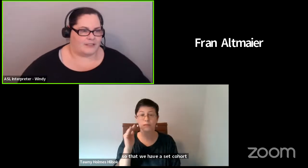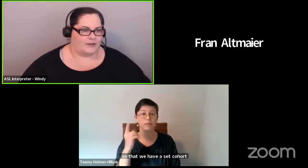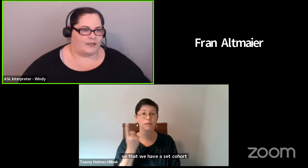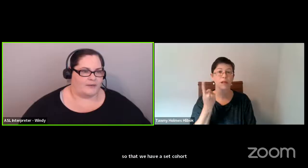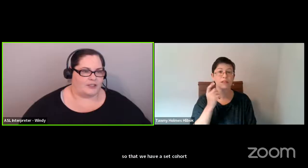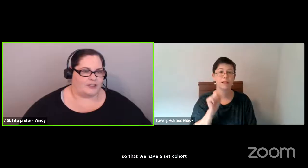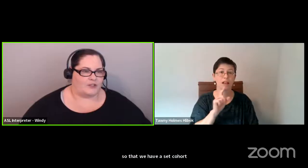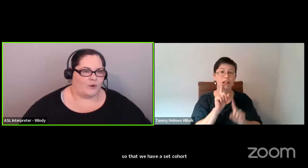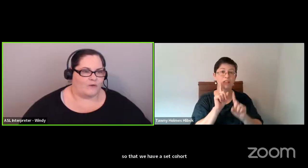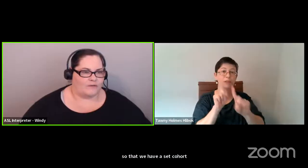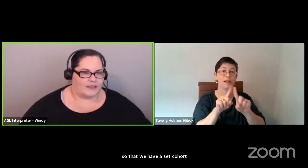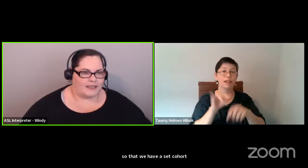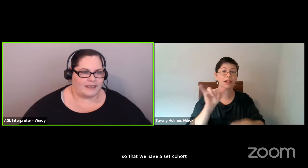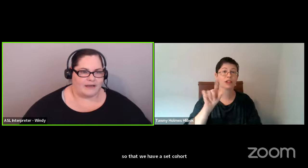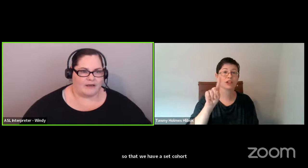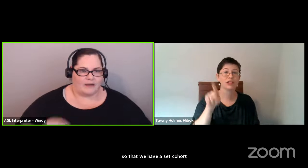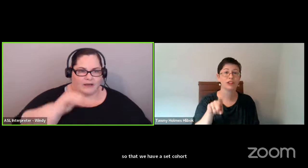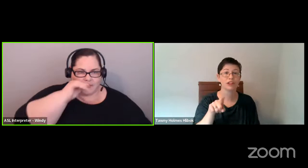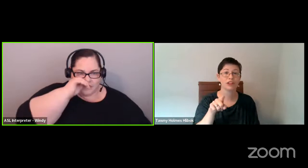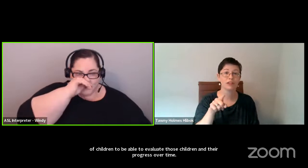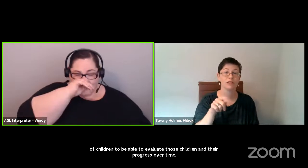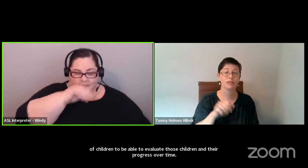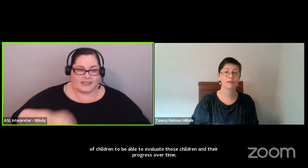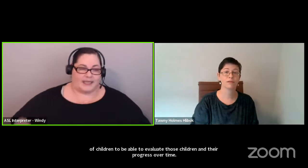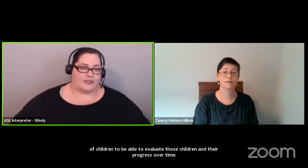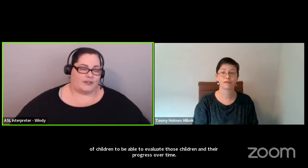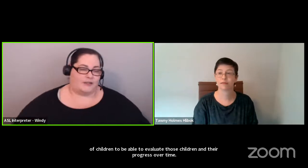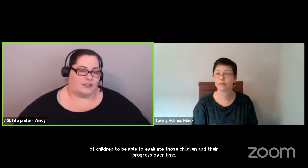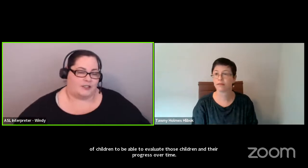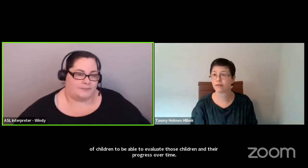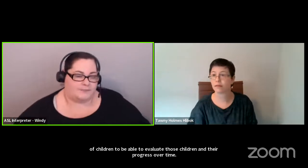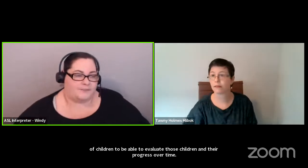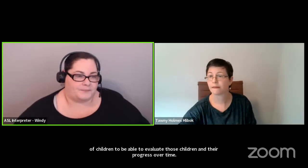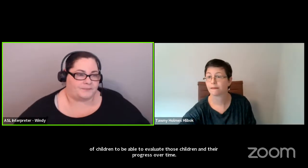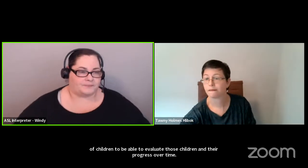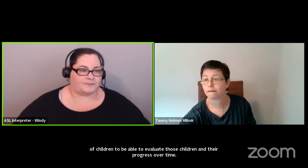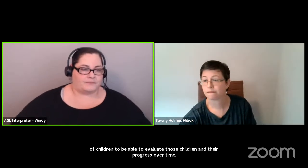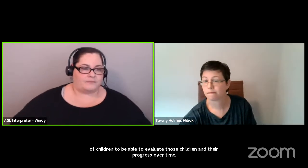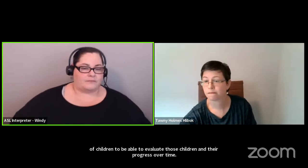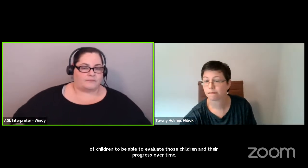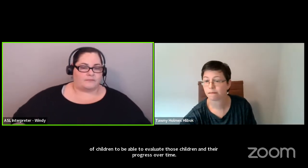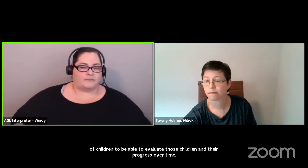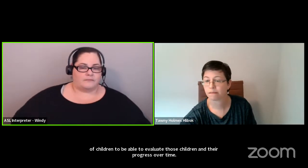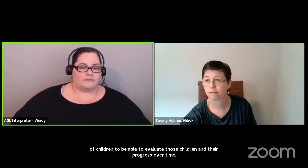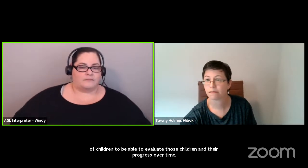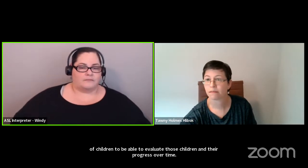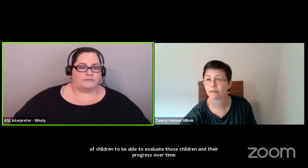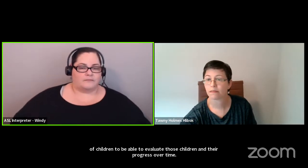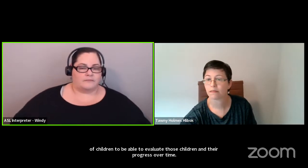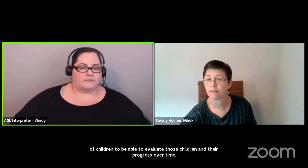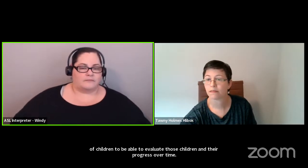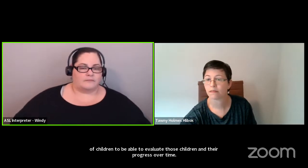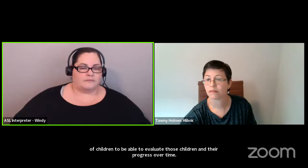Yeah, that's a great question. So hopefully we'll be able to answer that question.